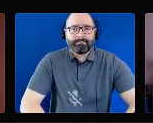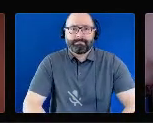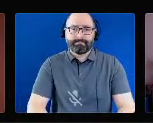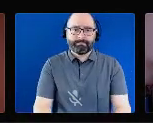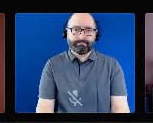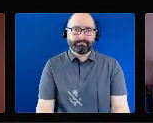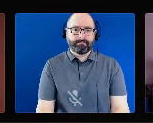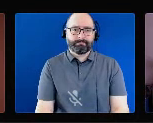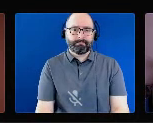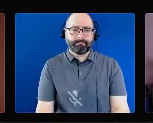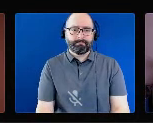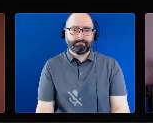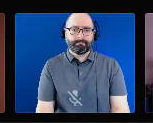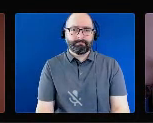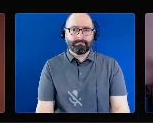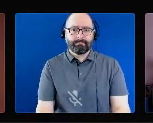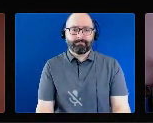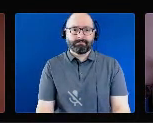not close video.